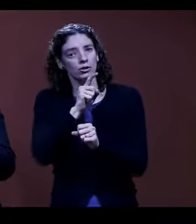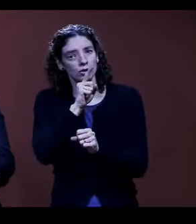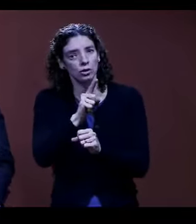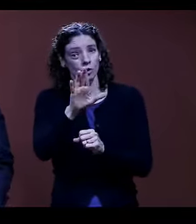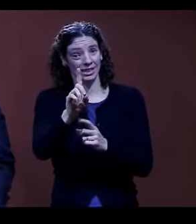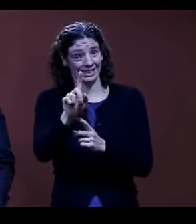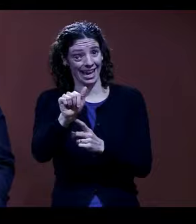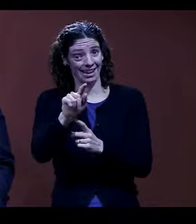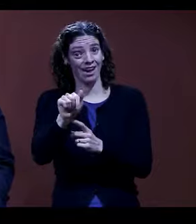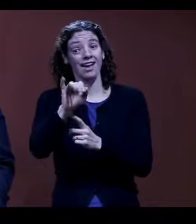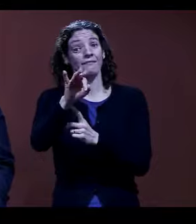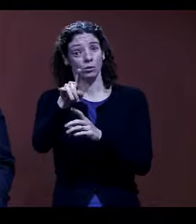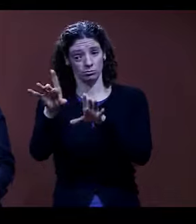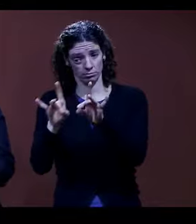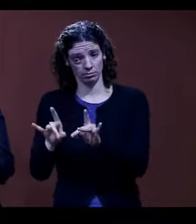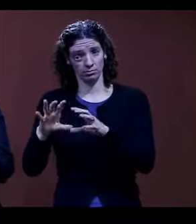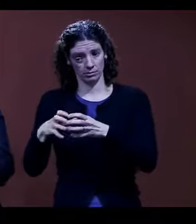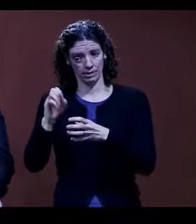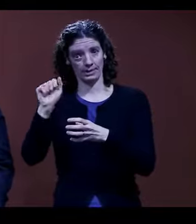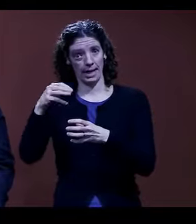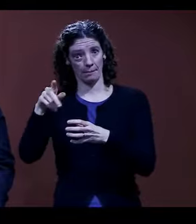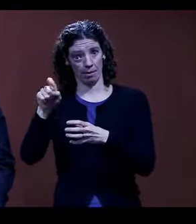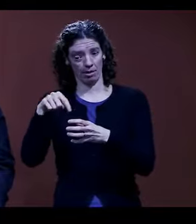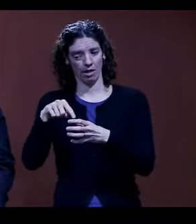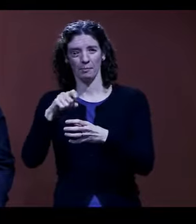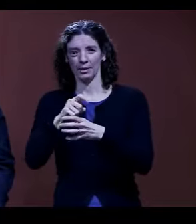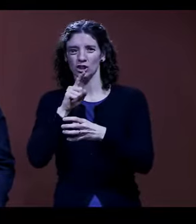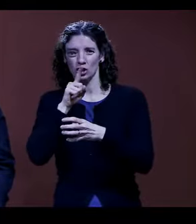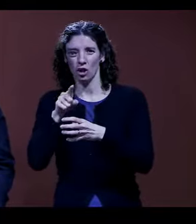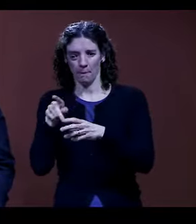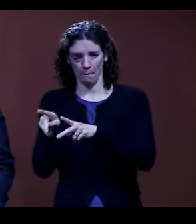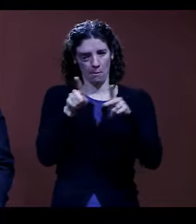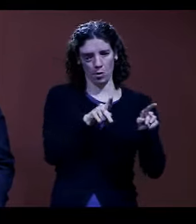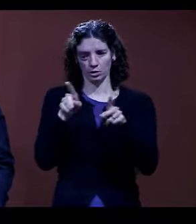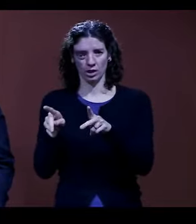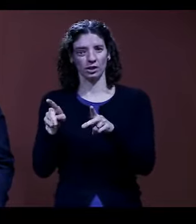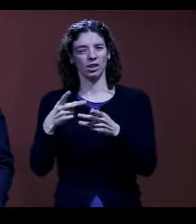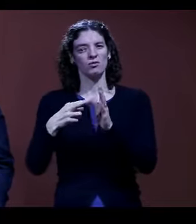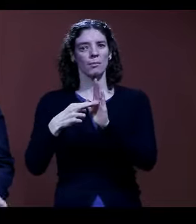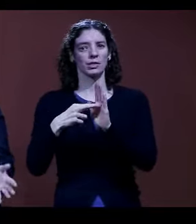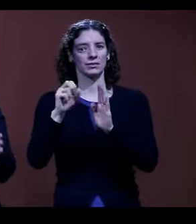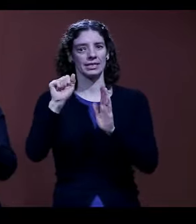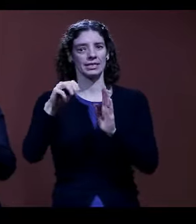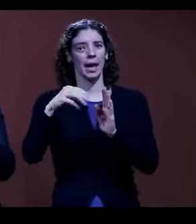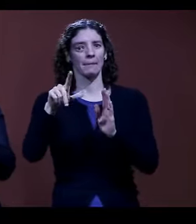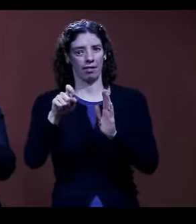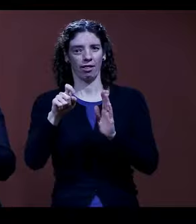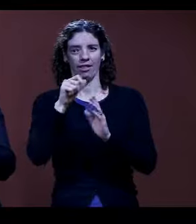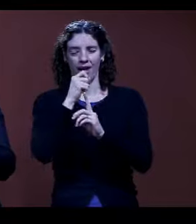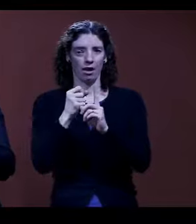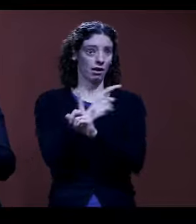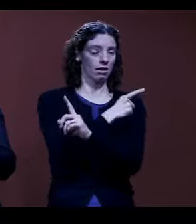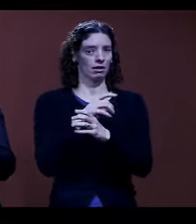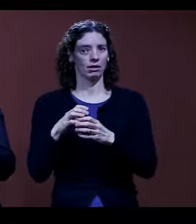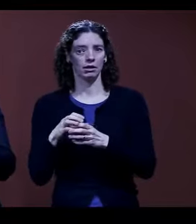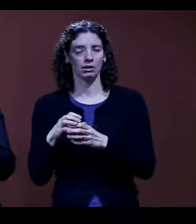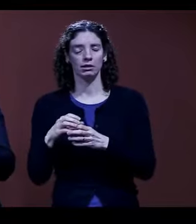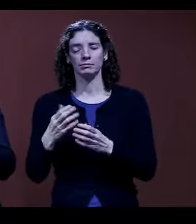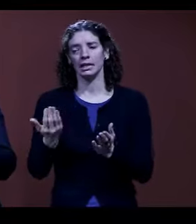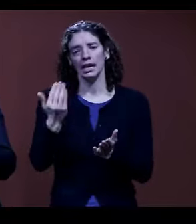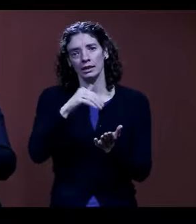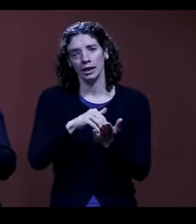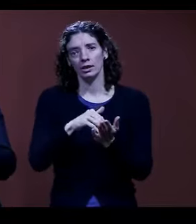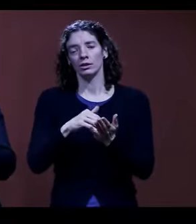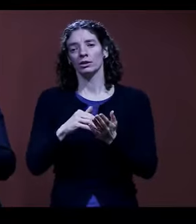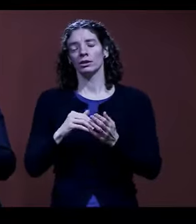have a representative sample of folks for those states doing samples. Again, just to